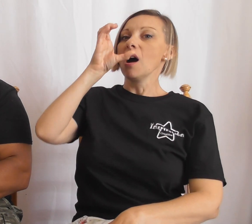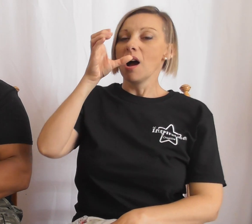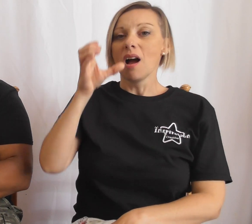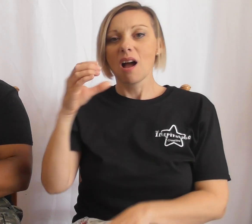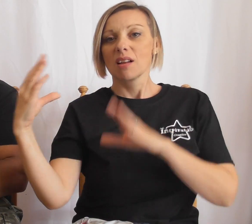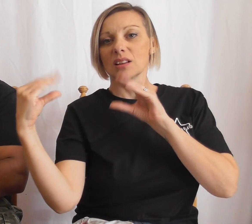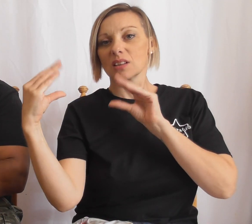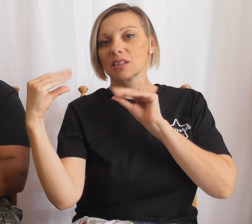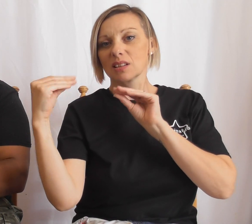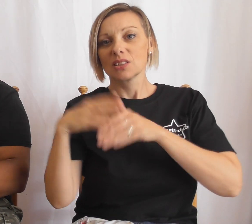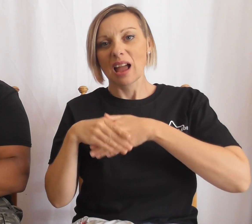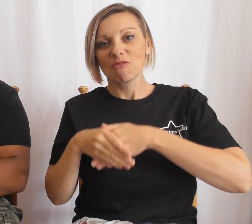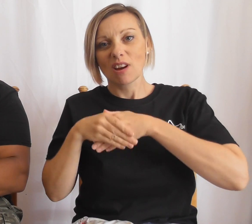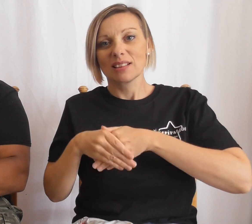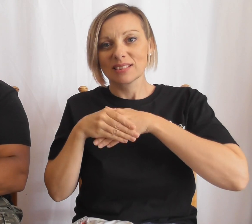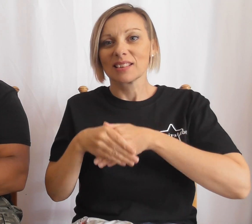Chat with his mates.